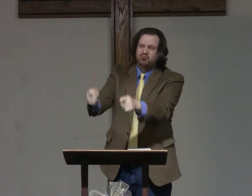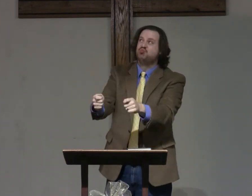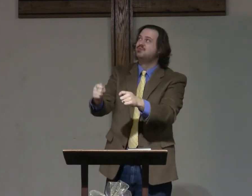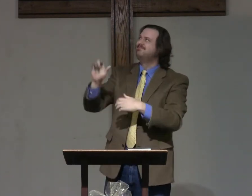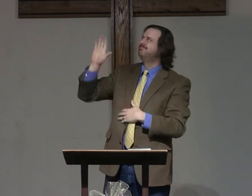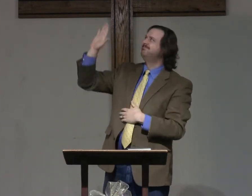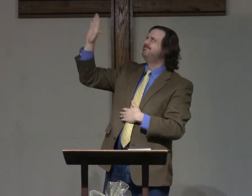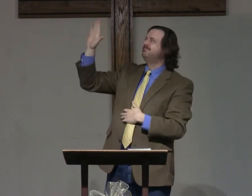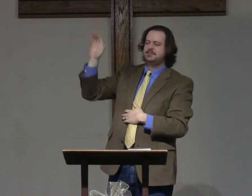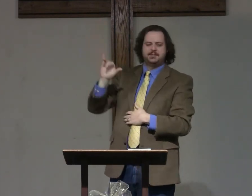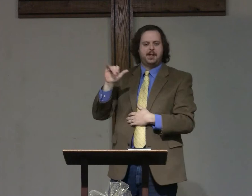And so his gift,